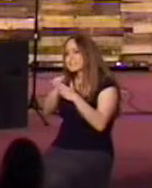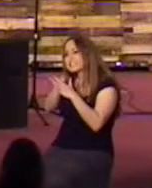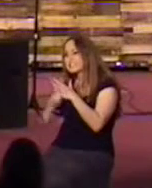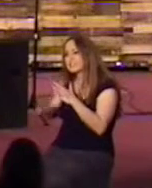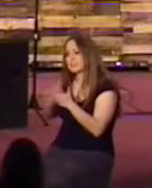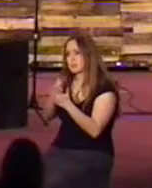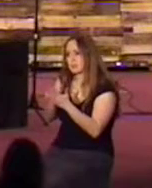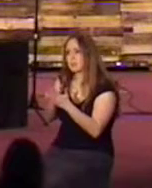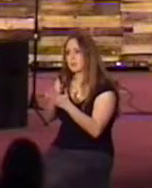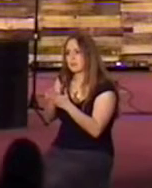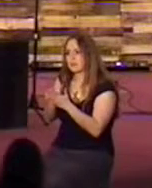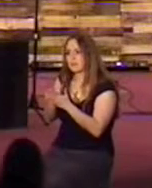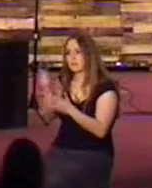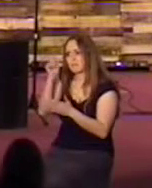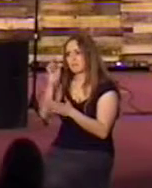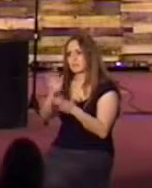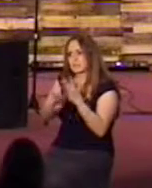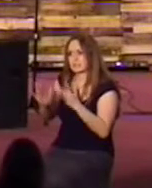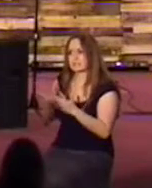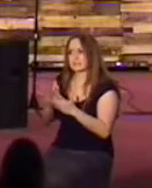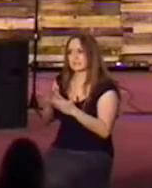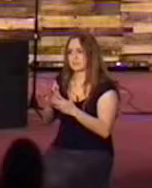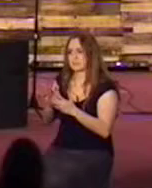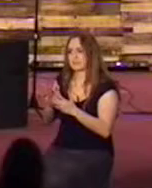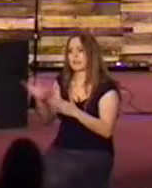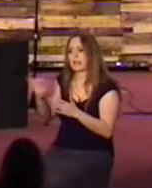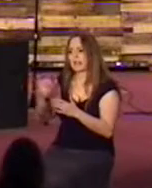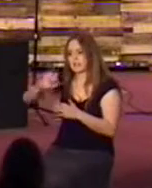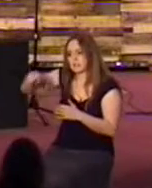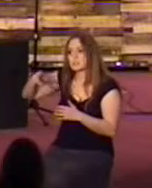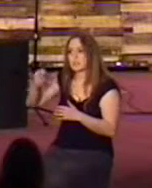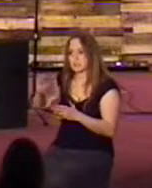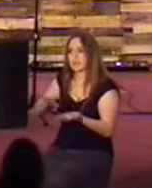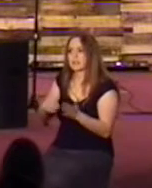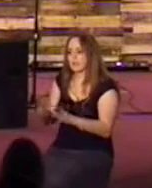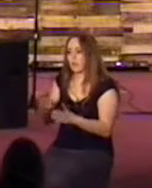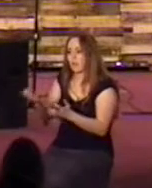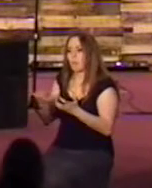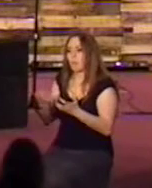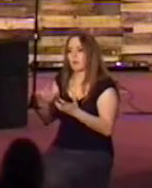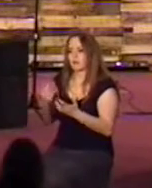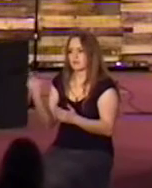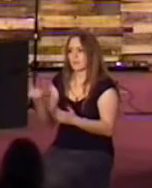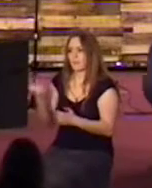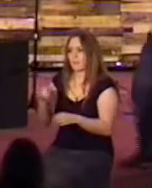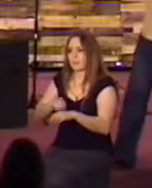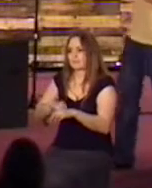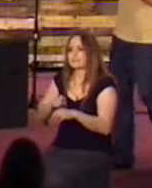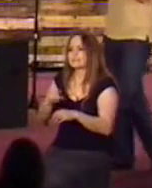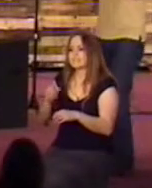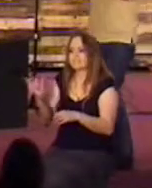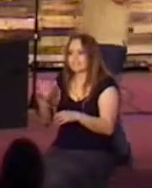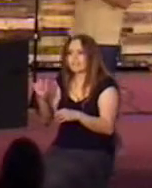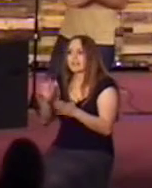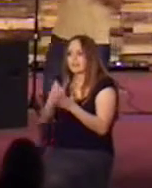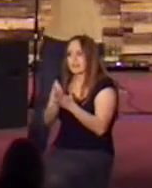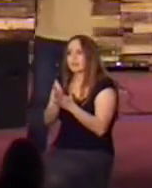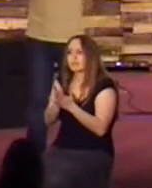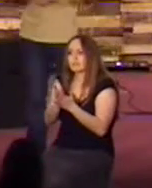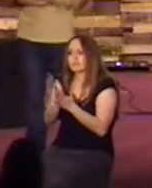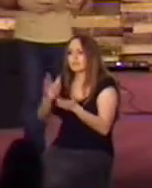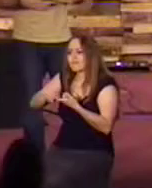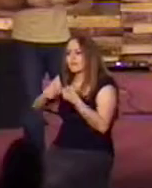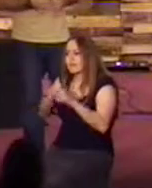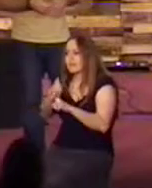with Jesus as well. Just like the first one, John the Baptist died and he wants solitude. This is a similar moment. He's here, his friend has passed away,